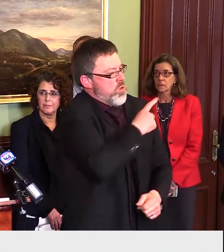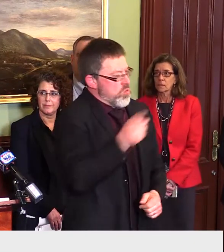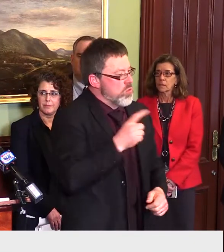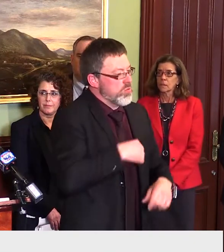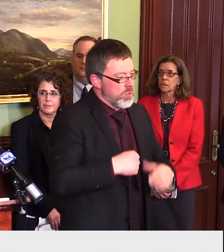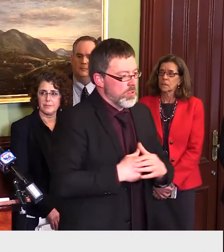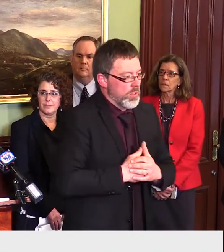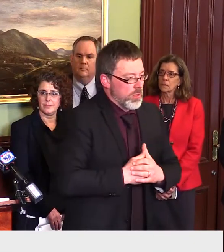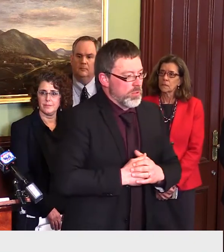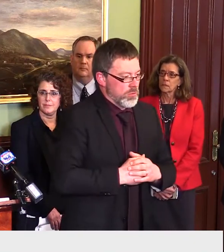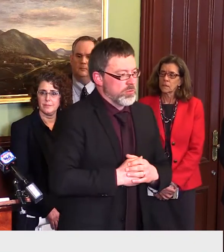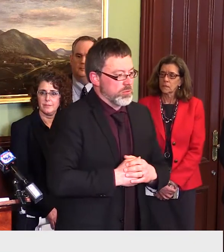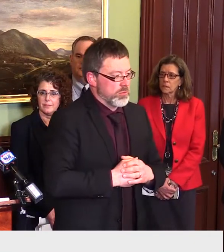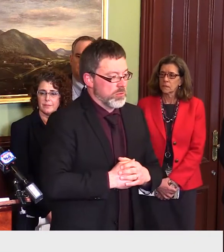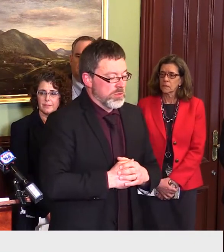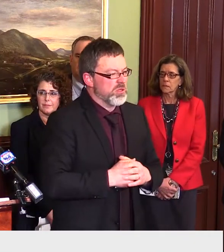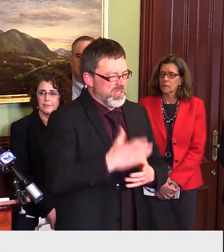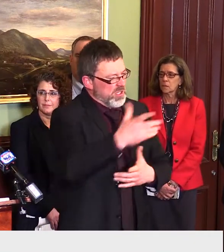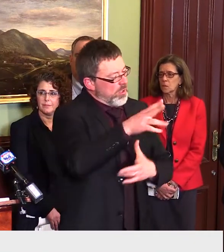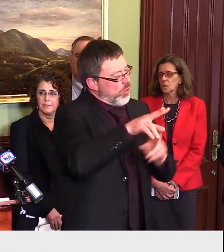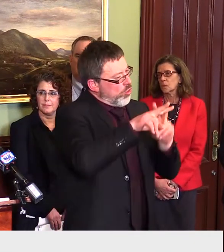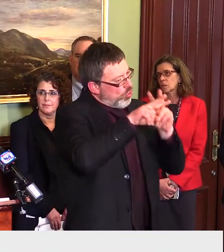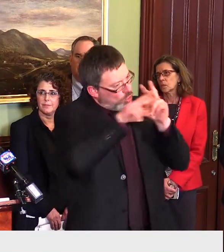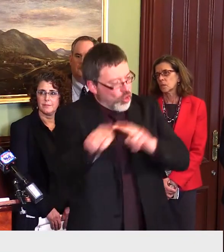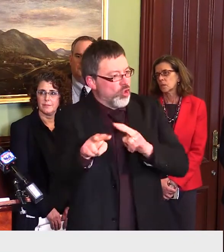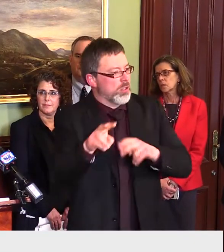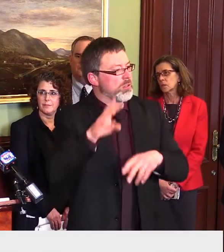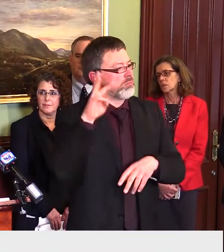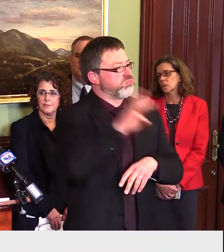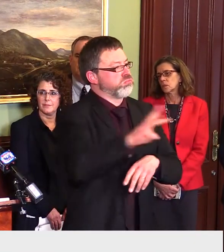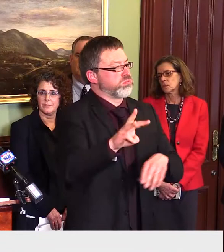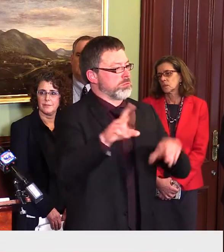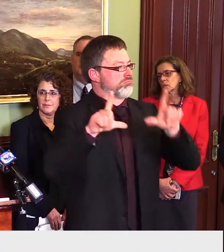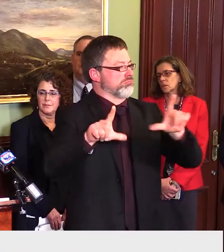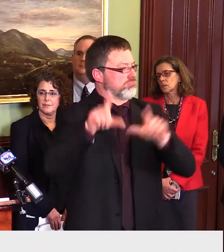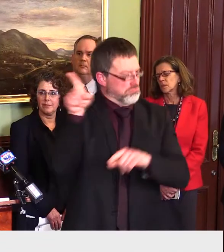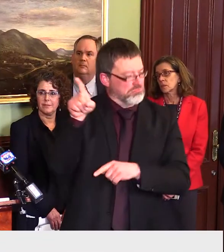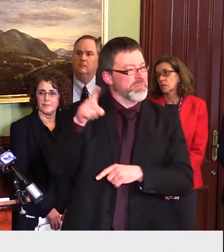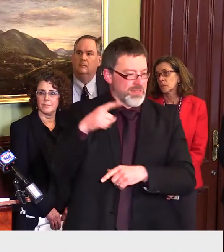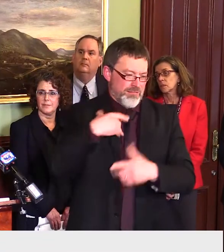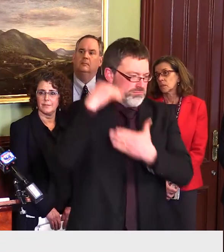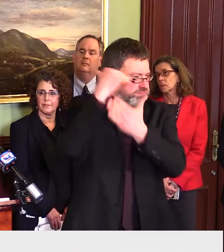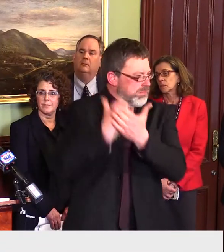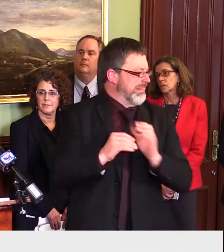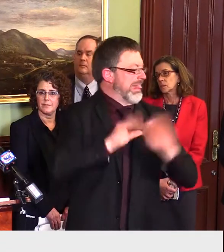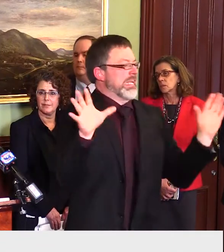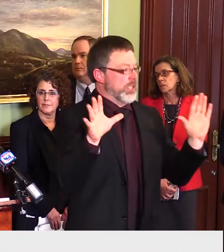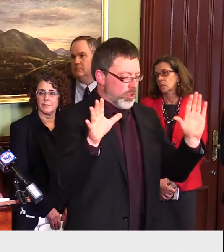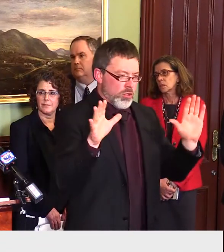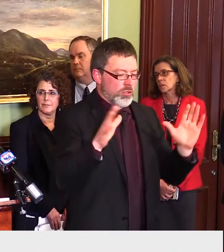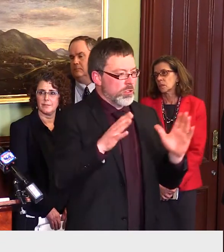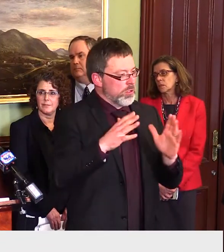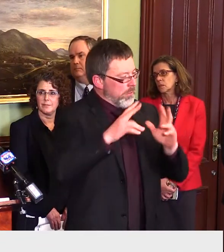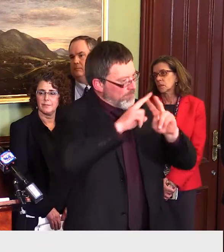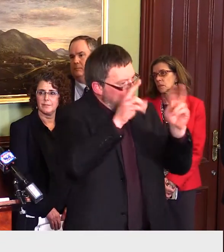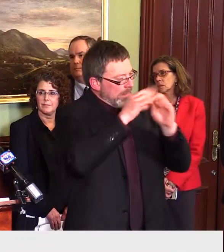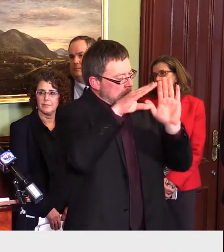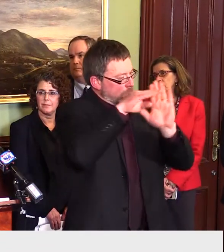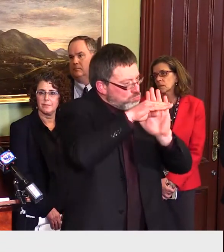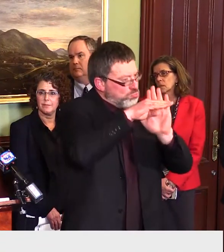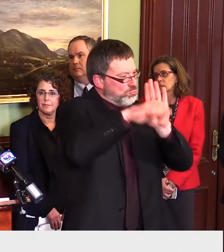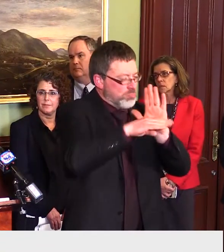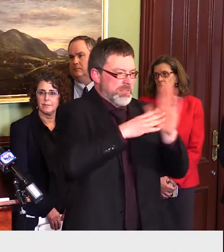the healthvermont.gov website. You've heard about hospitals and long-term care facility visitation